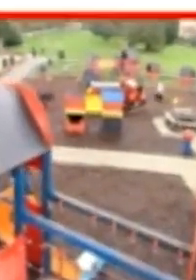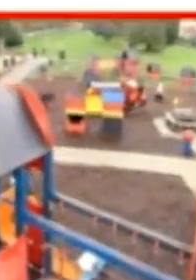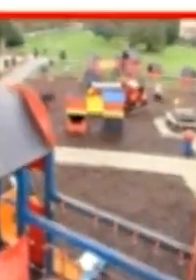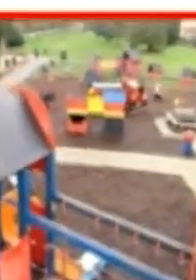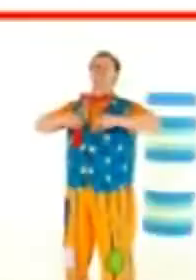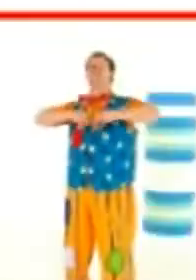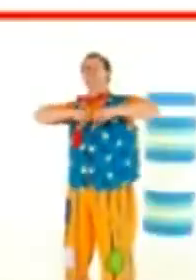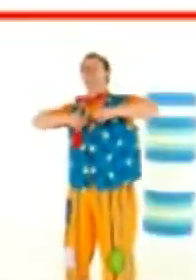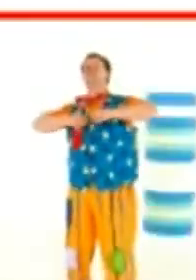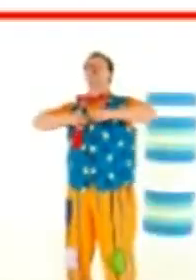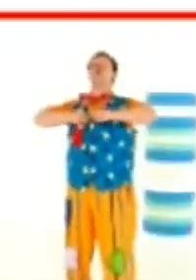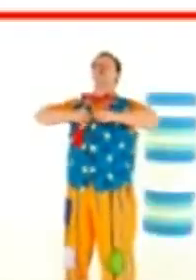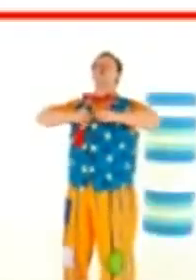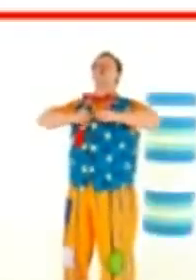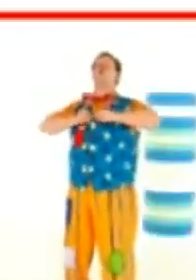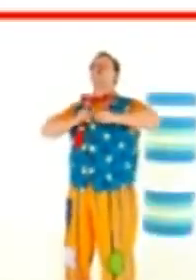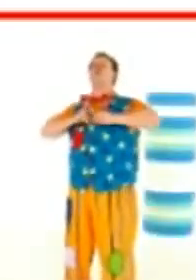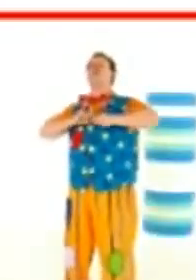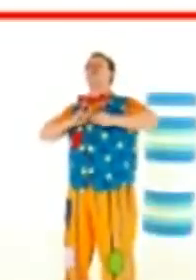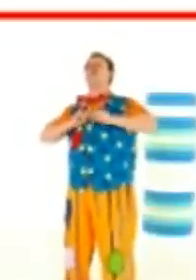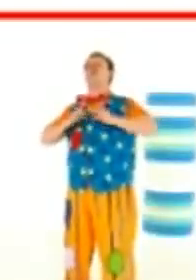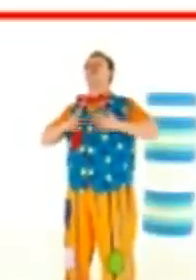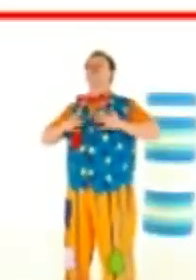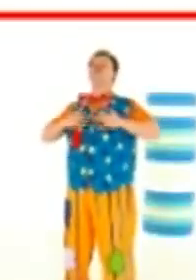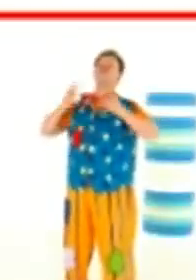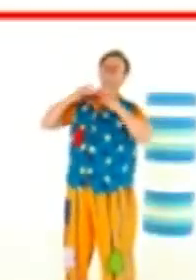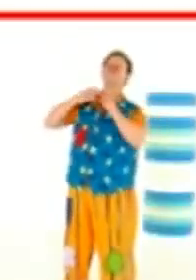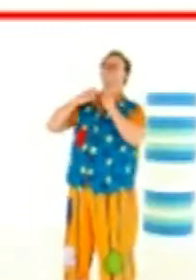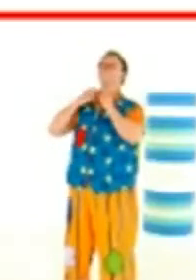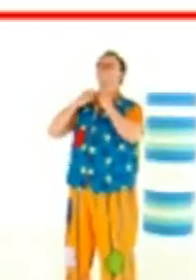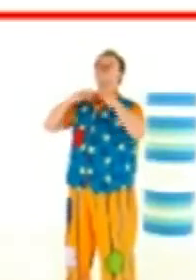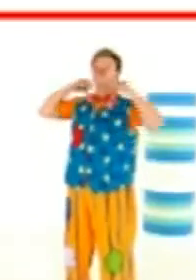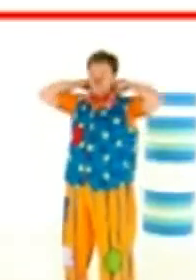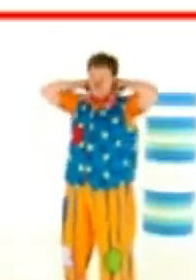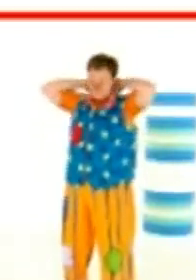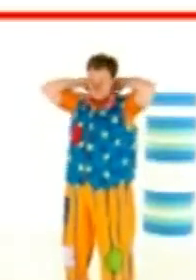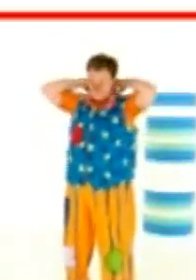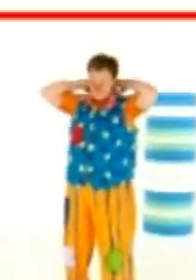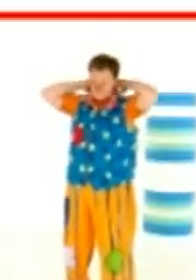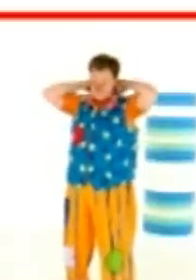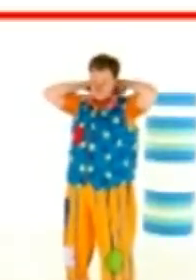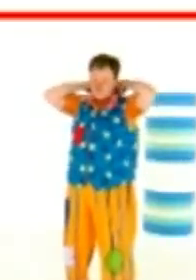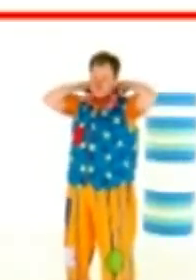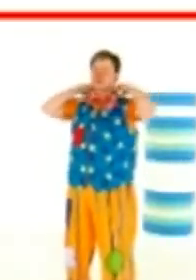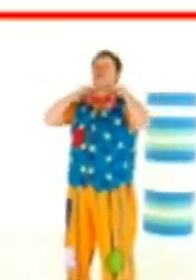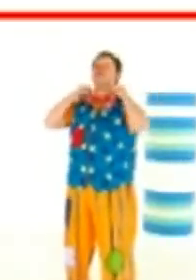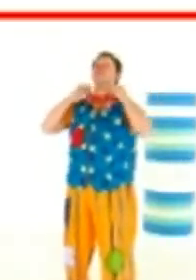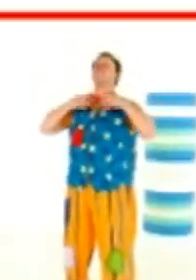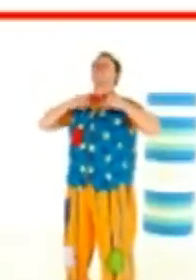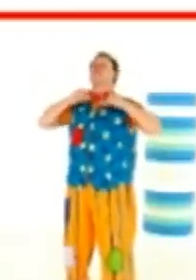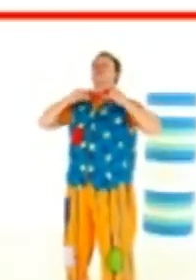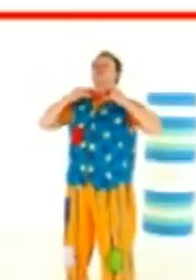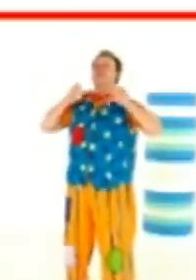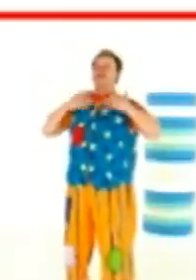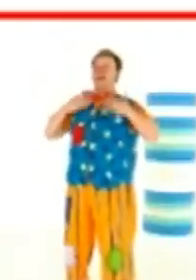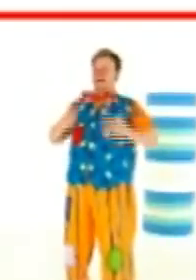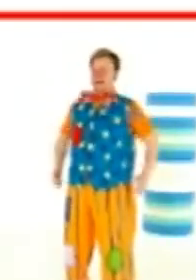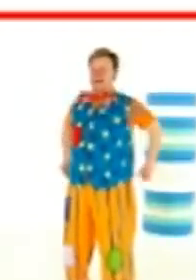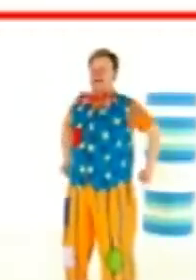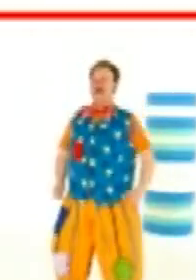Oh, look! It's Mr. Tumble! Mr. Tumble, Mr.